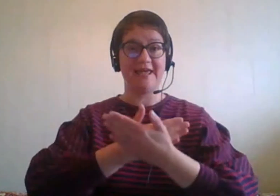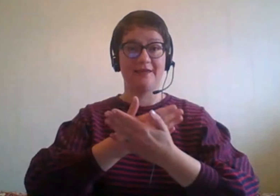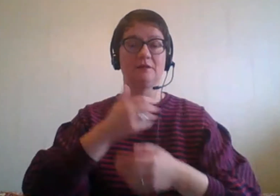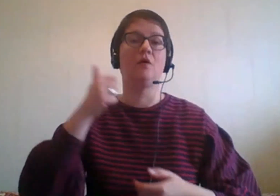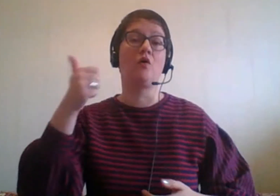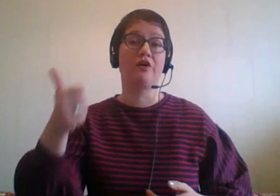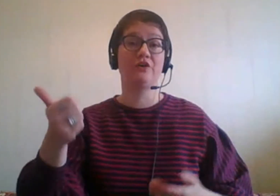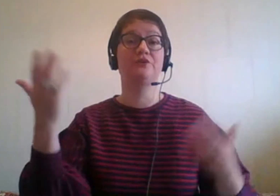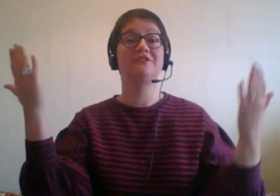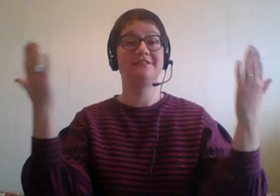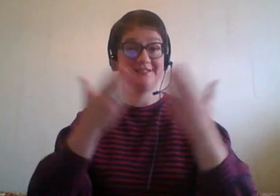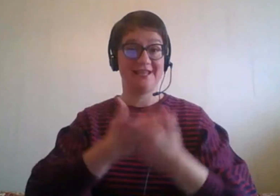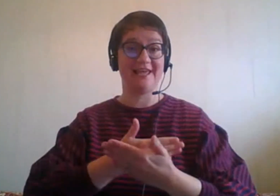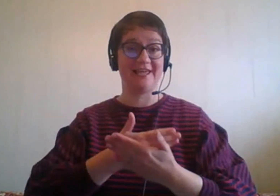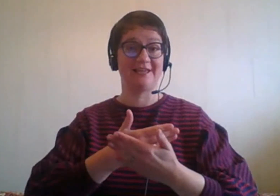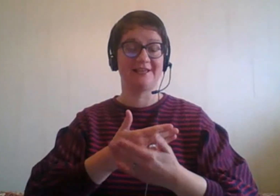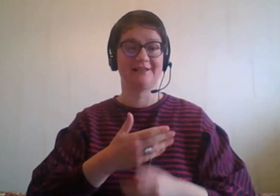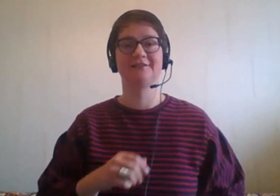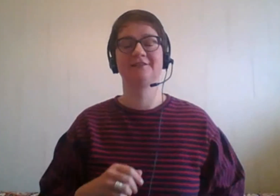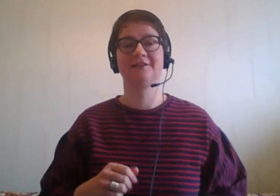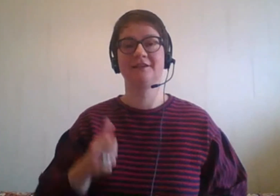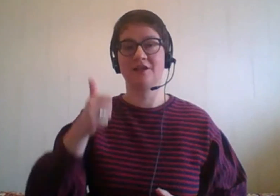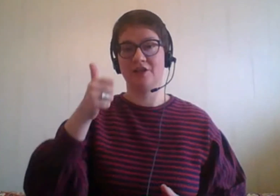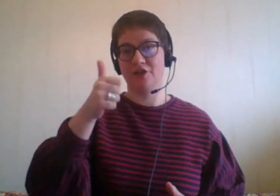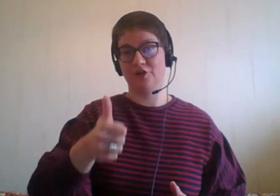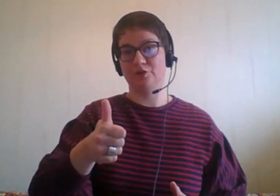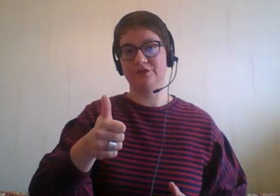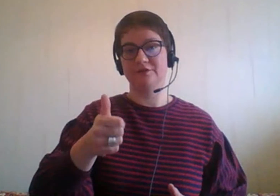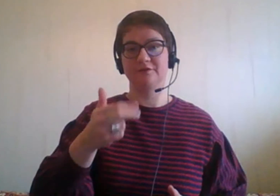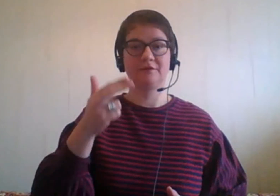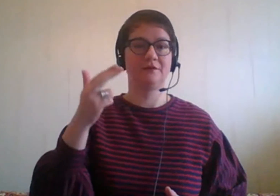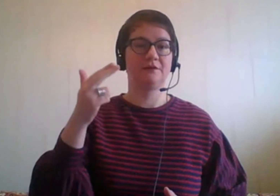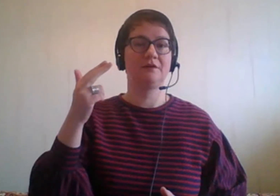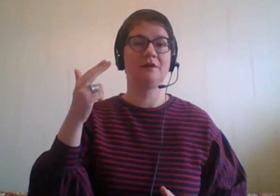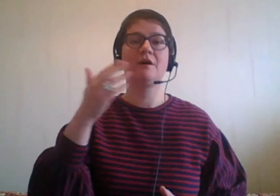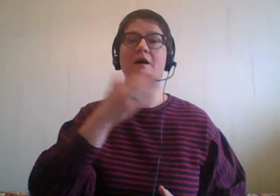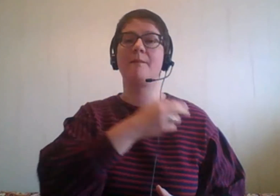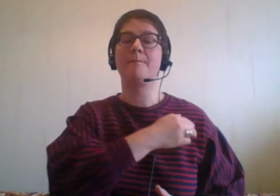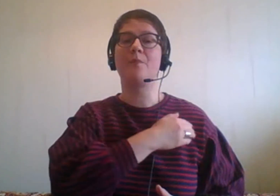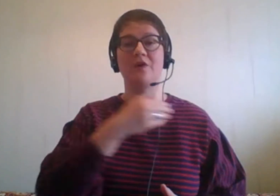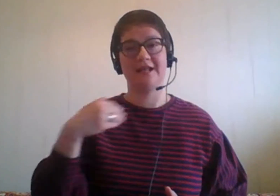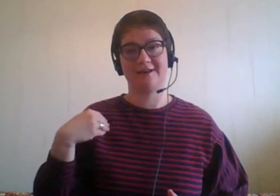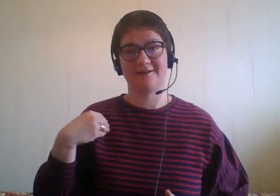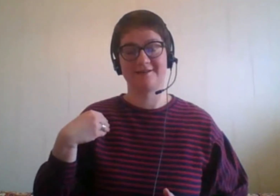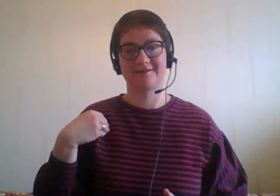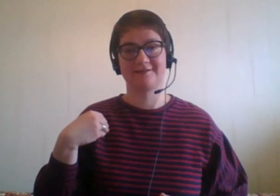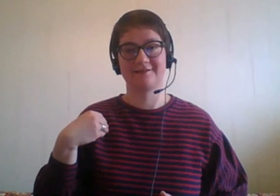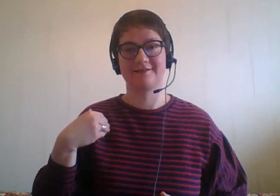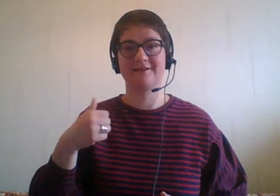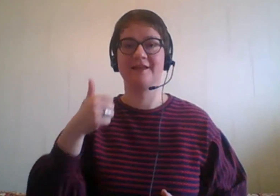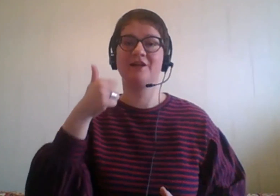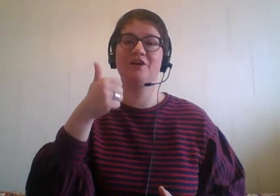day or good day, good morning,